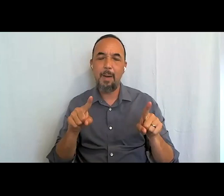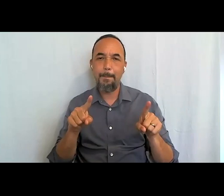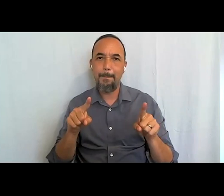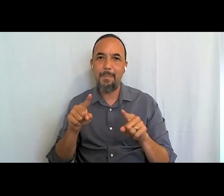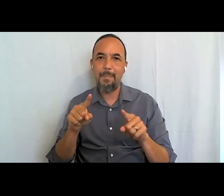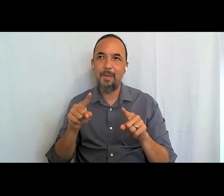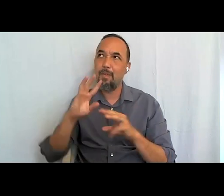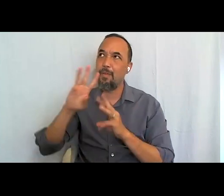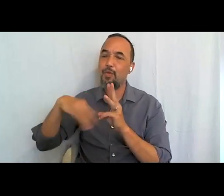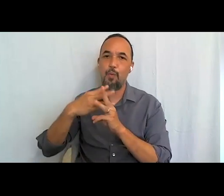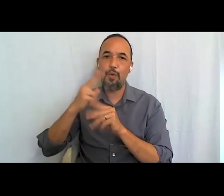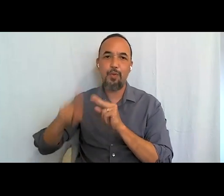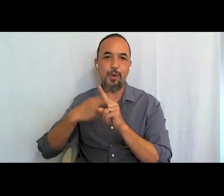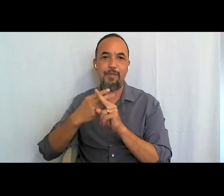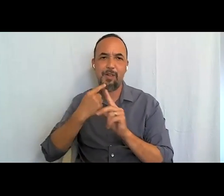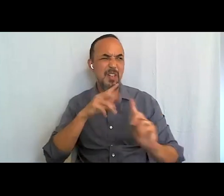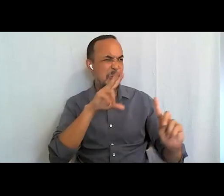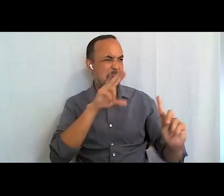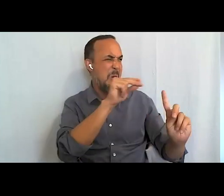you can't be creative. You don't have time off.